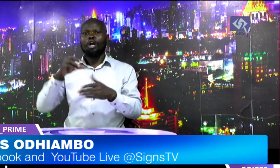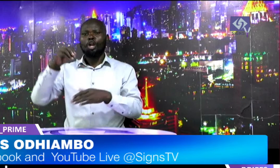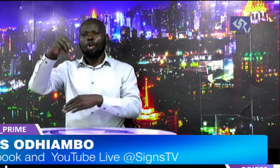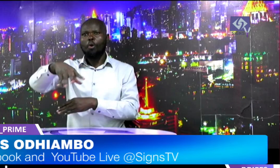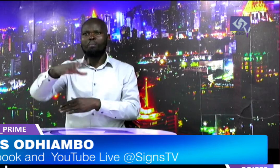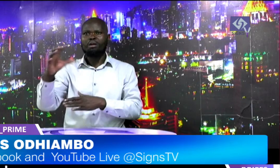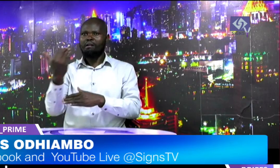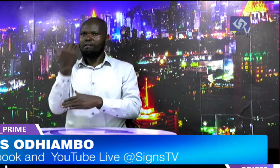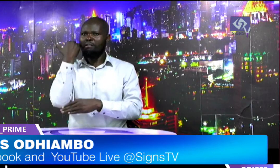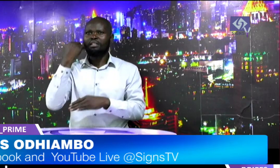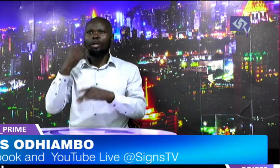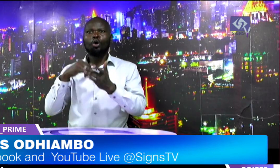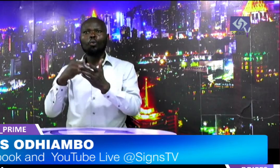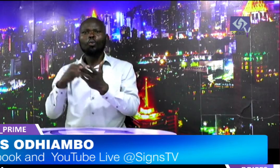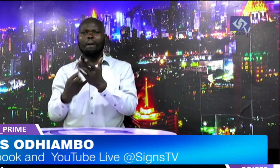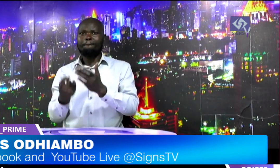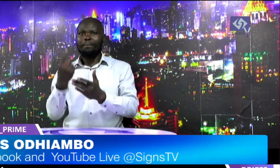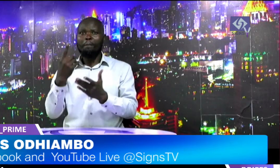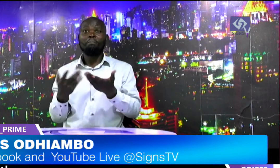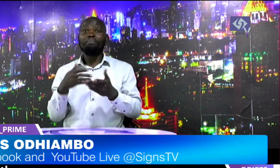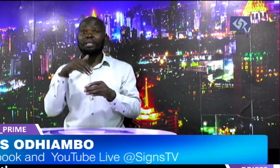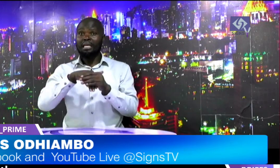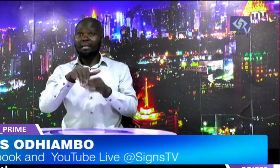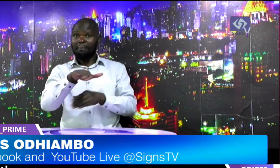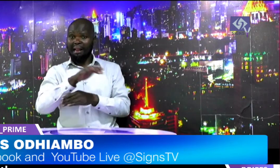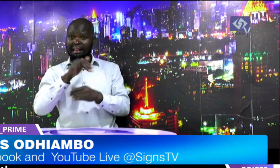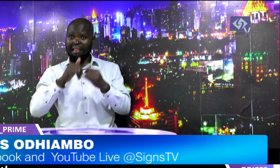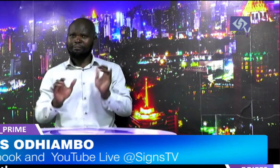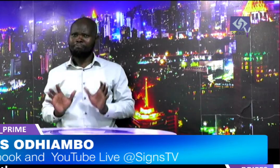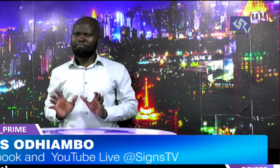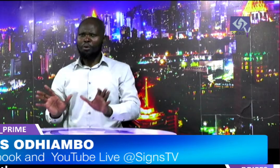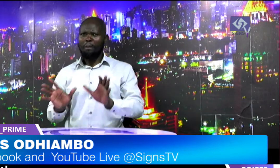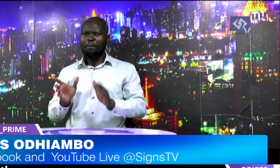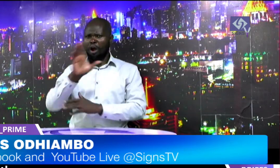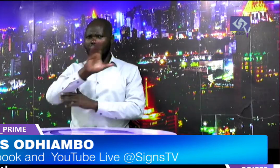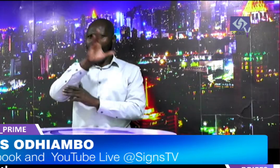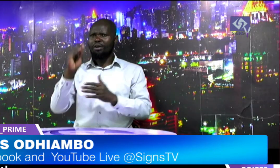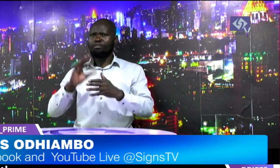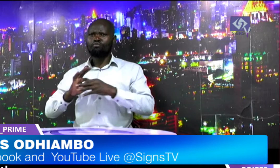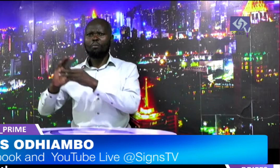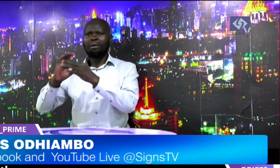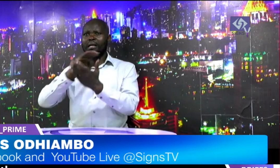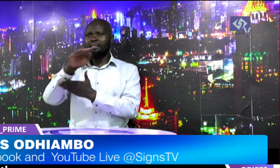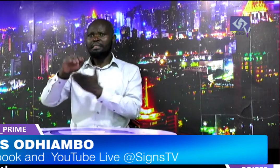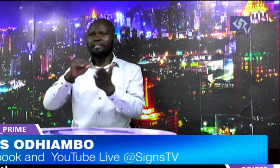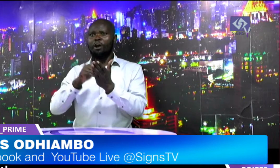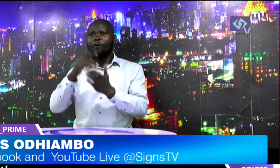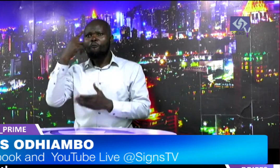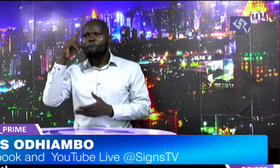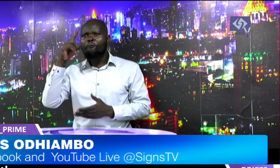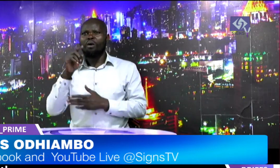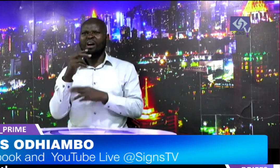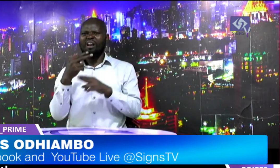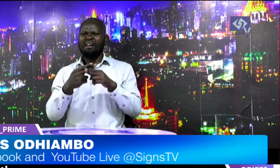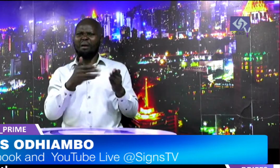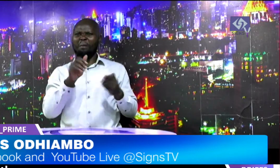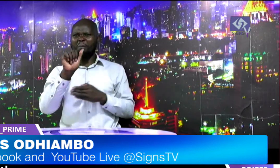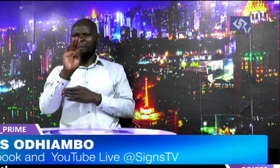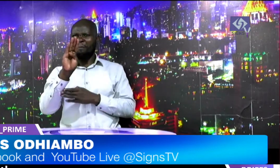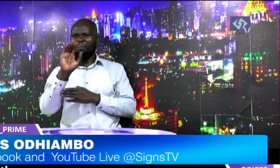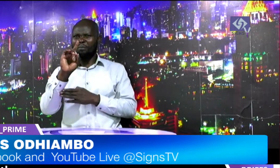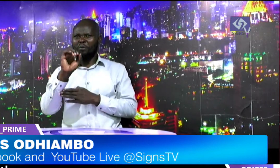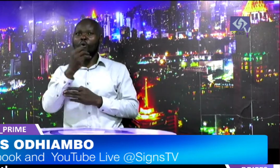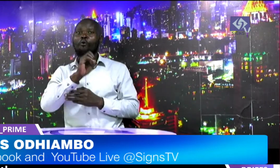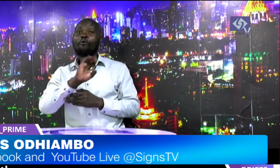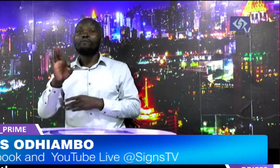efforts to tackle the vice through the adoption of a multifaceted approach. In the last push,